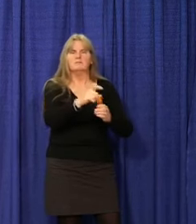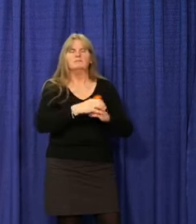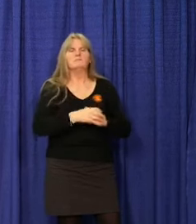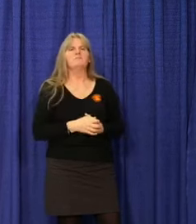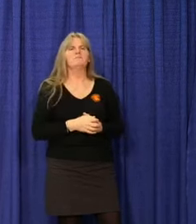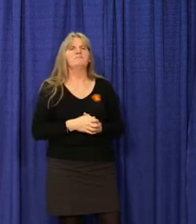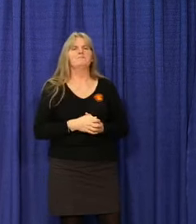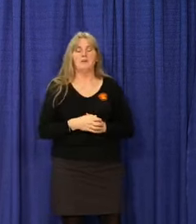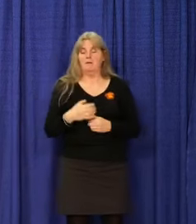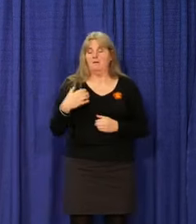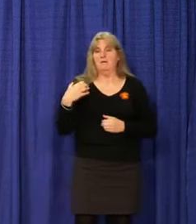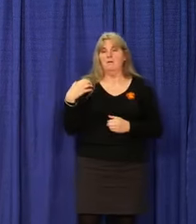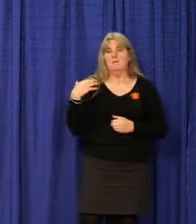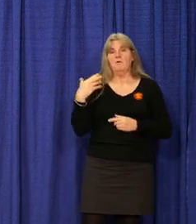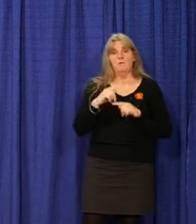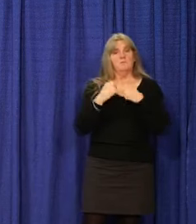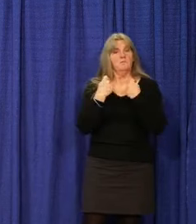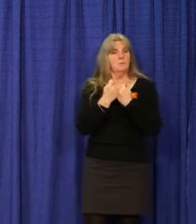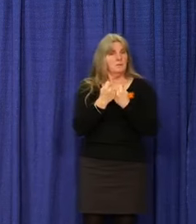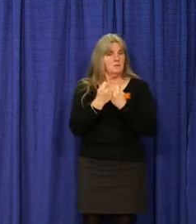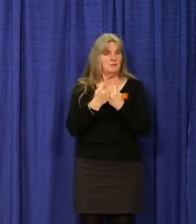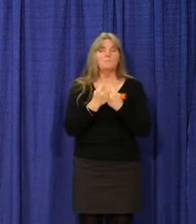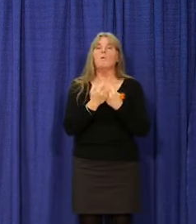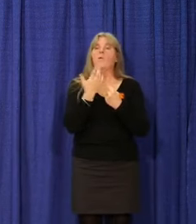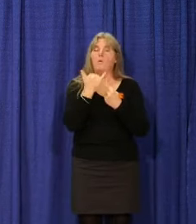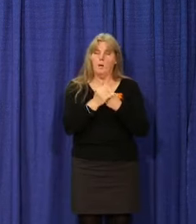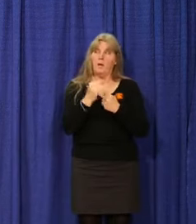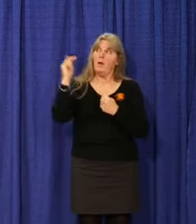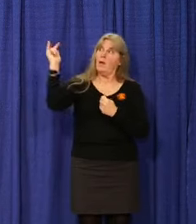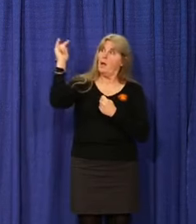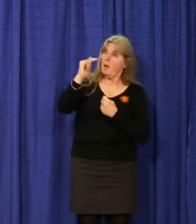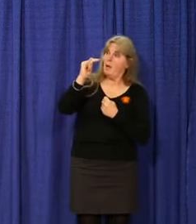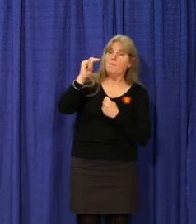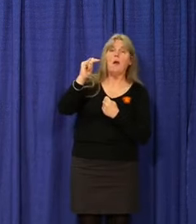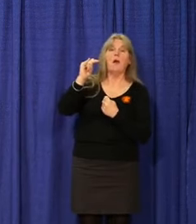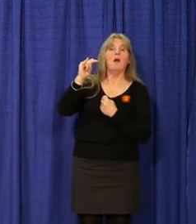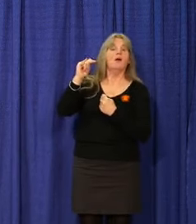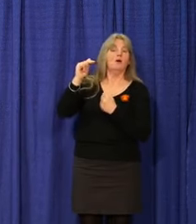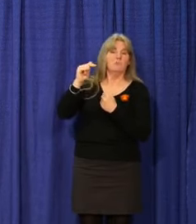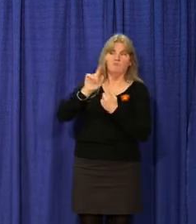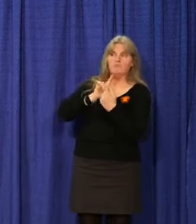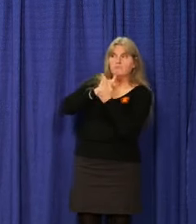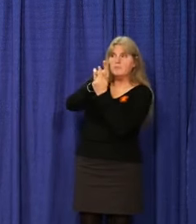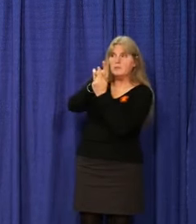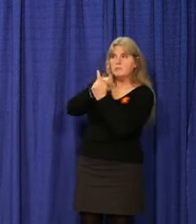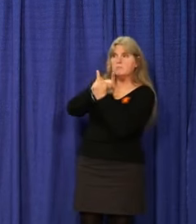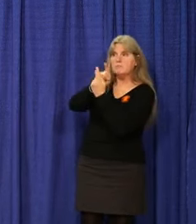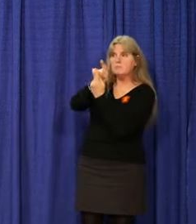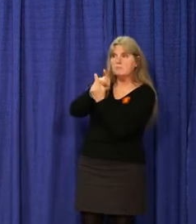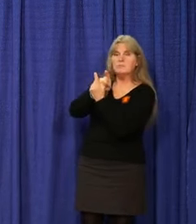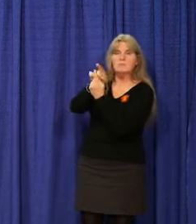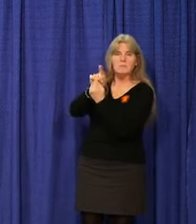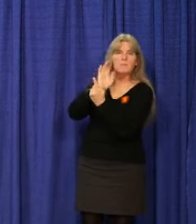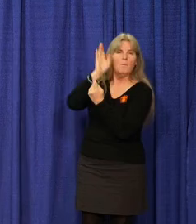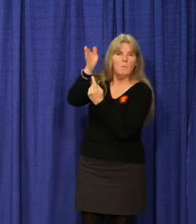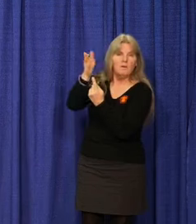Our enforcement teams will continue to greet each plane as they arrive at the Whitehorse